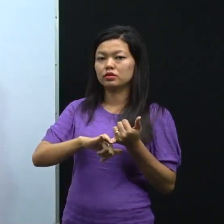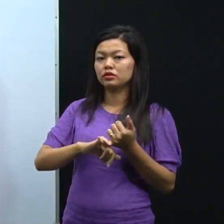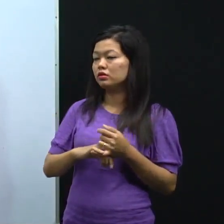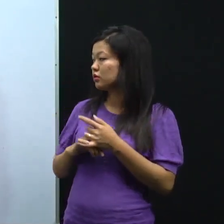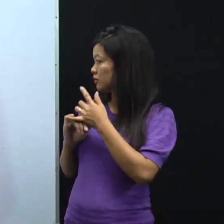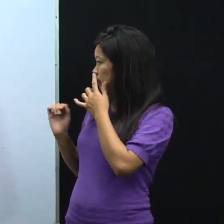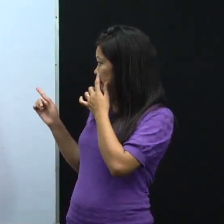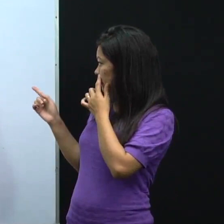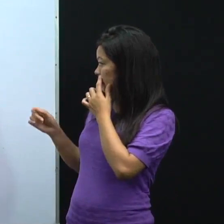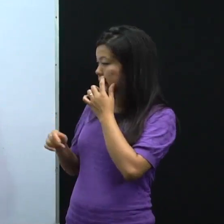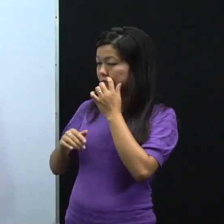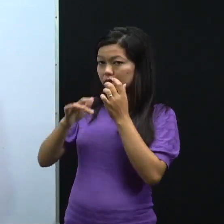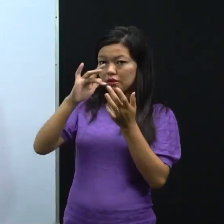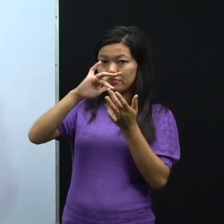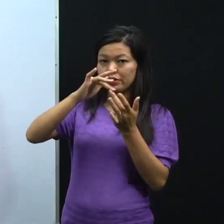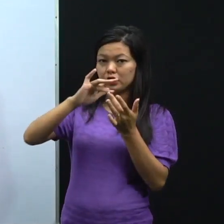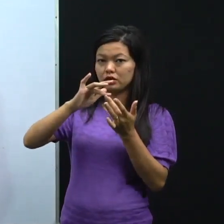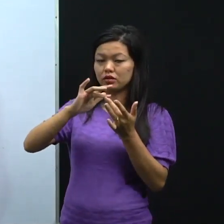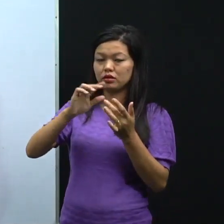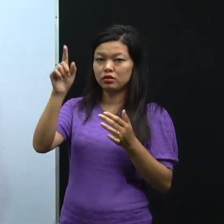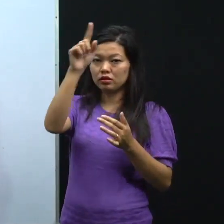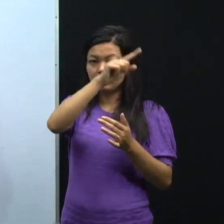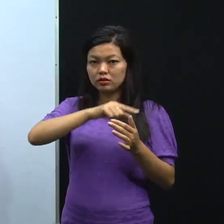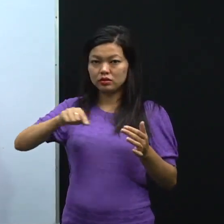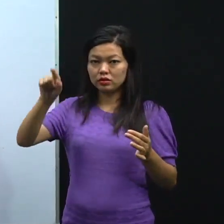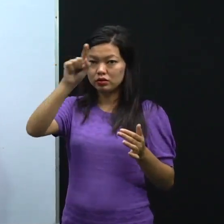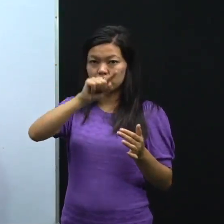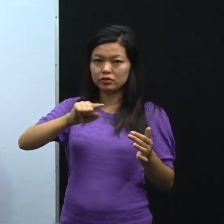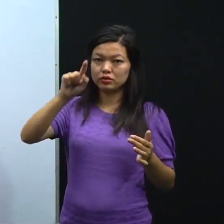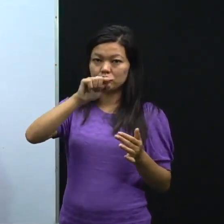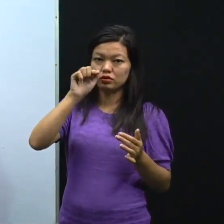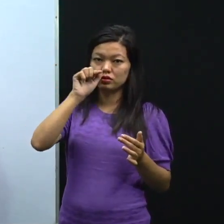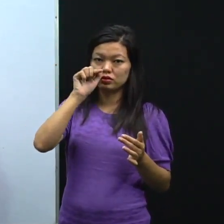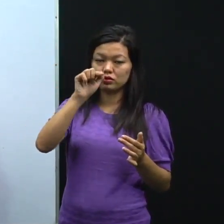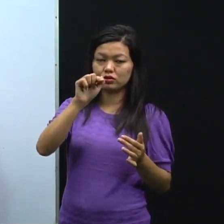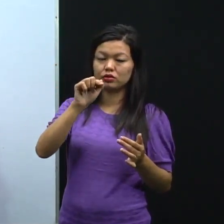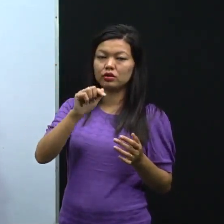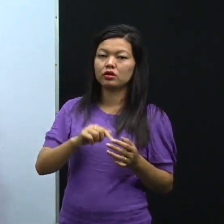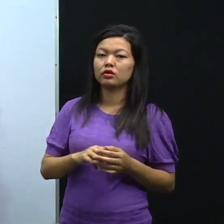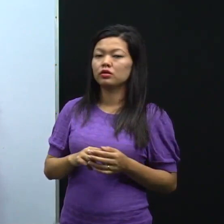Clear? And in this nucleus, there we have what? Protons.